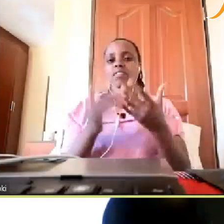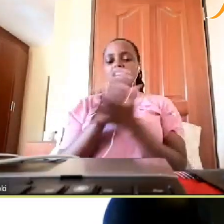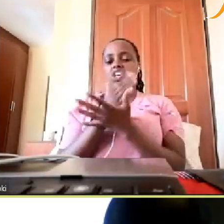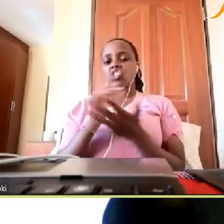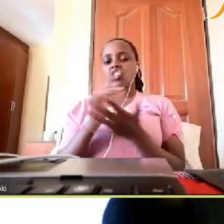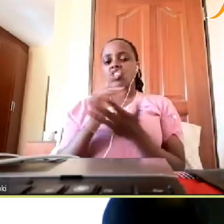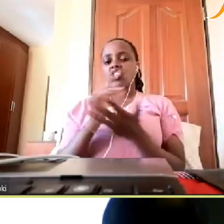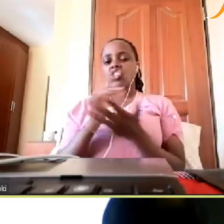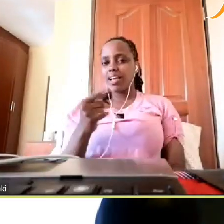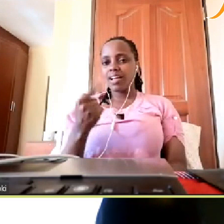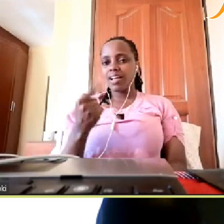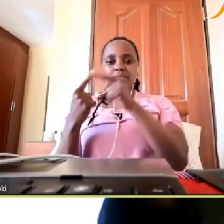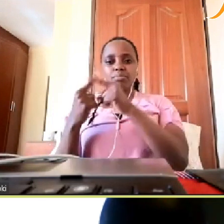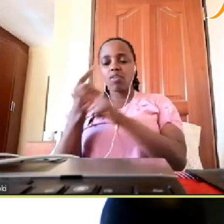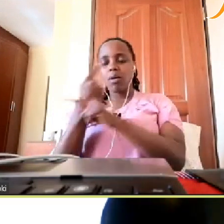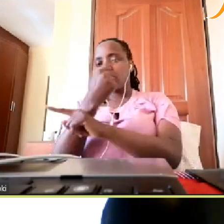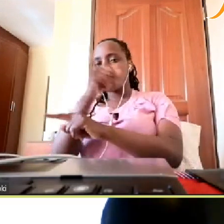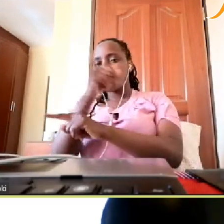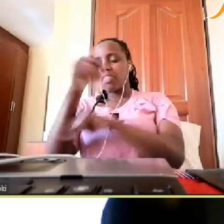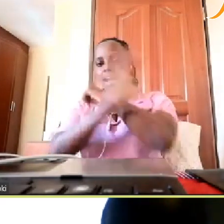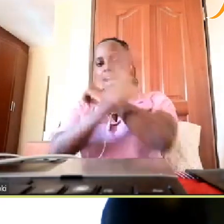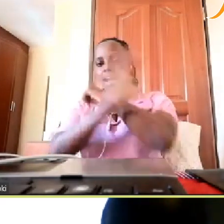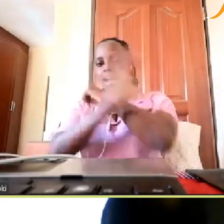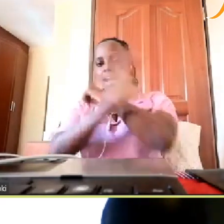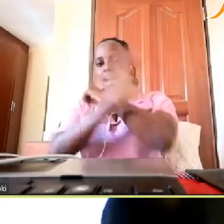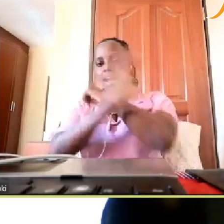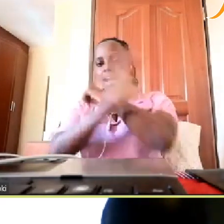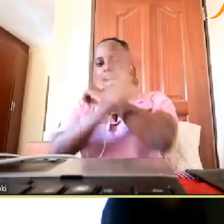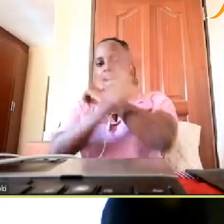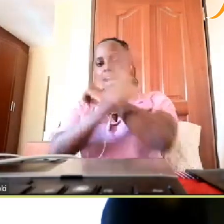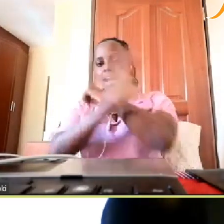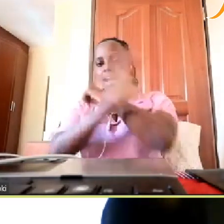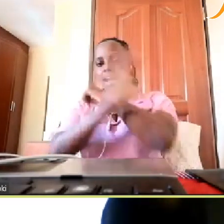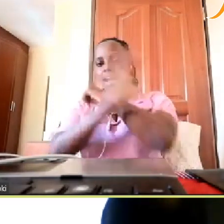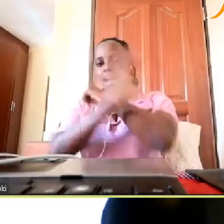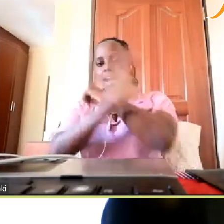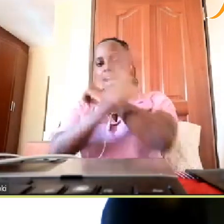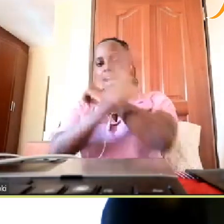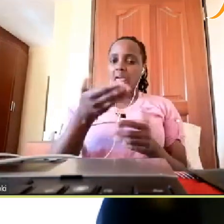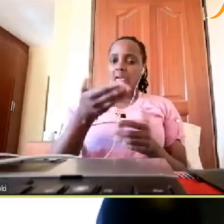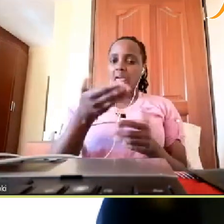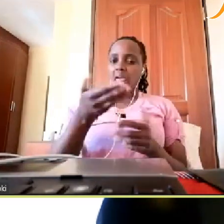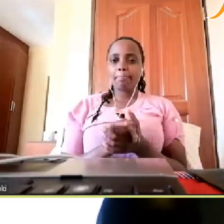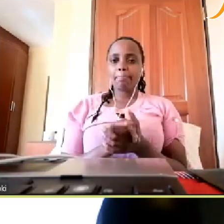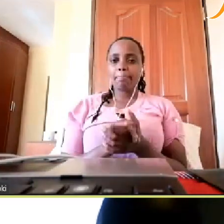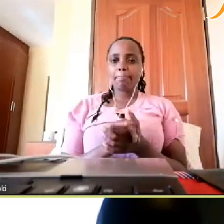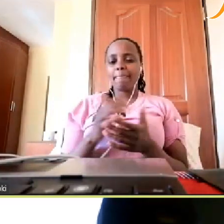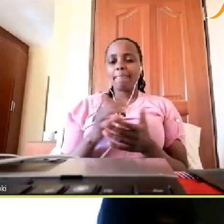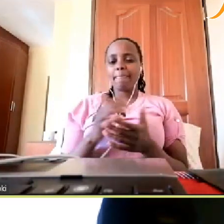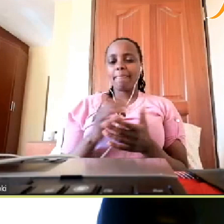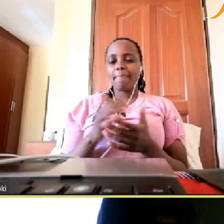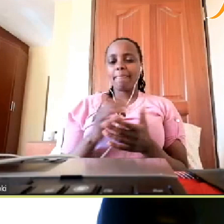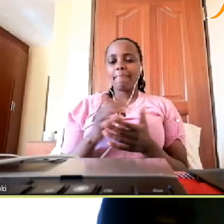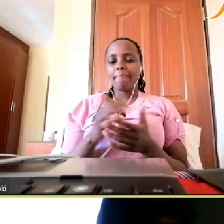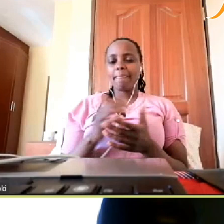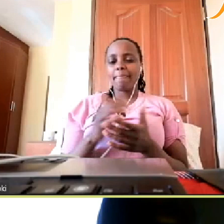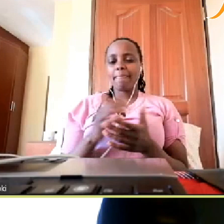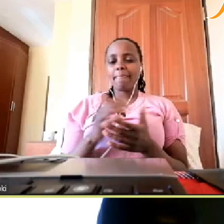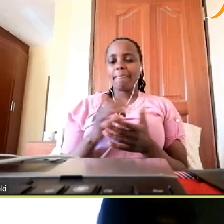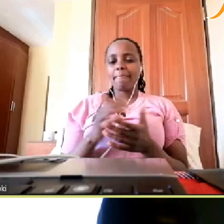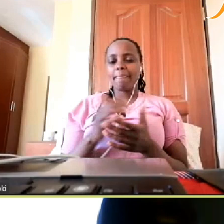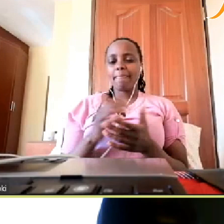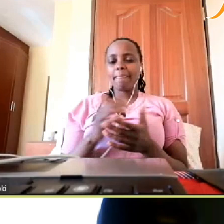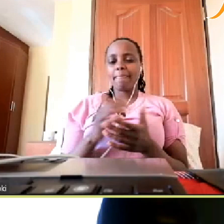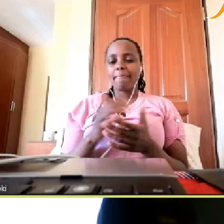links, shared experiences from other countries as how it has to happen. CRINSA was there, SABST was there. They